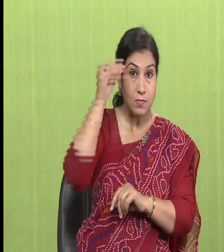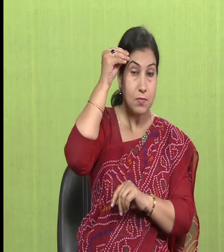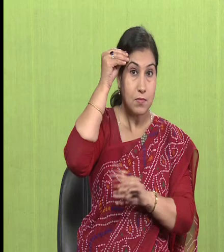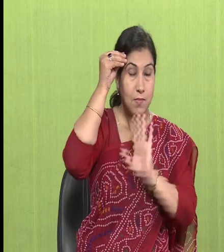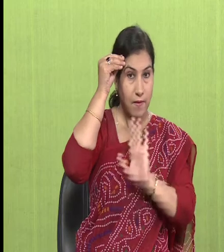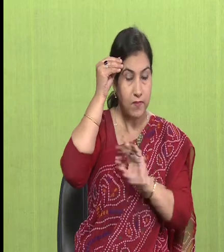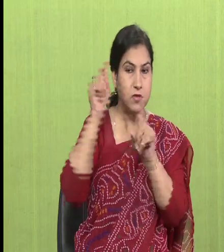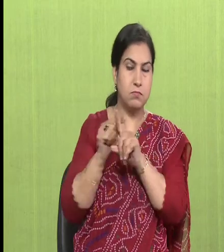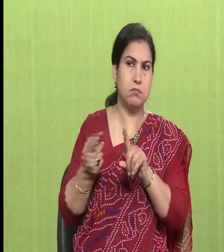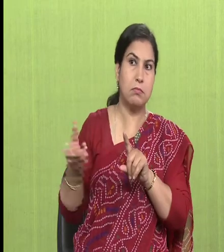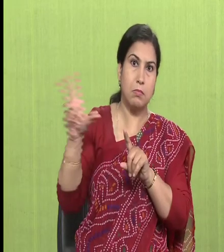to repeat them in the future.